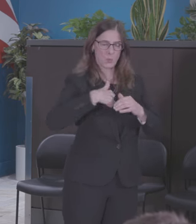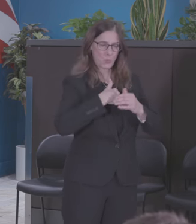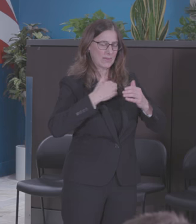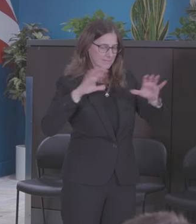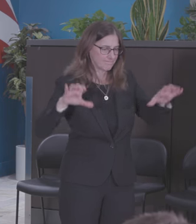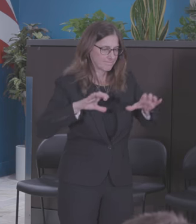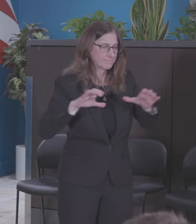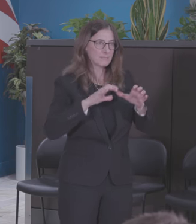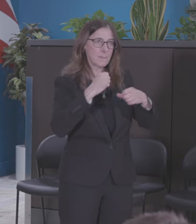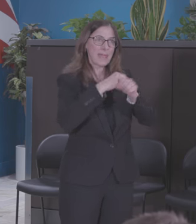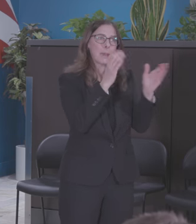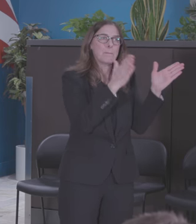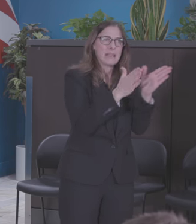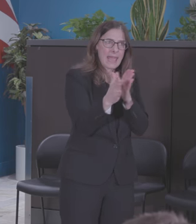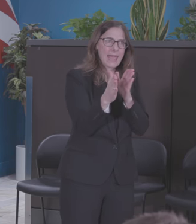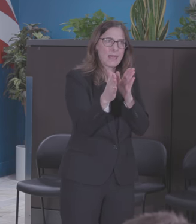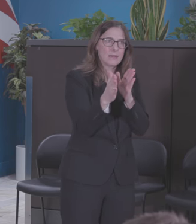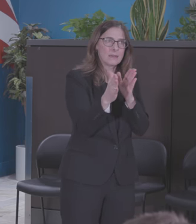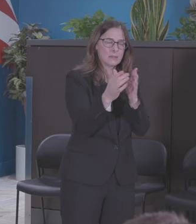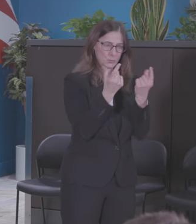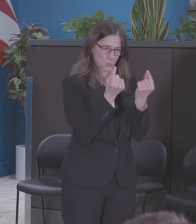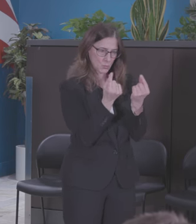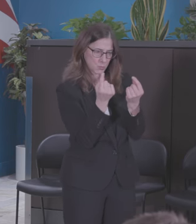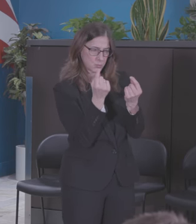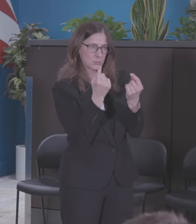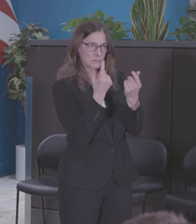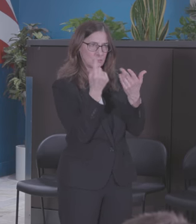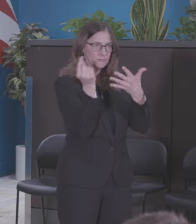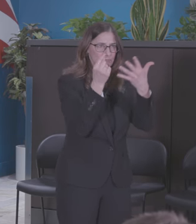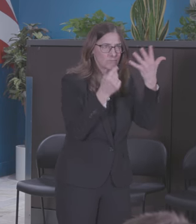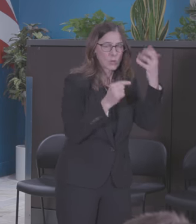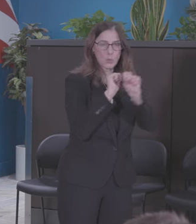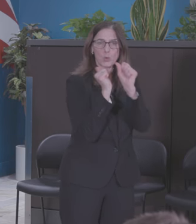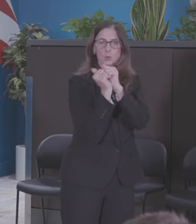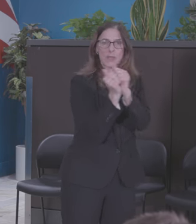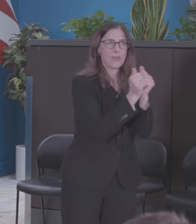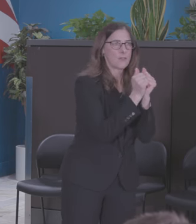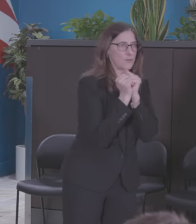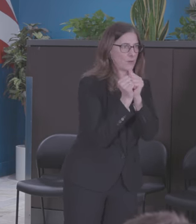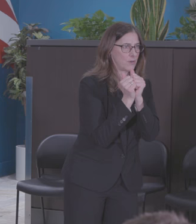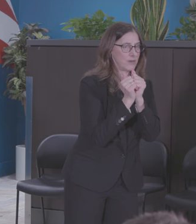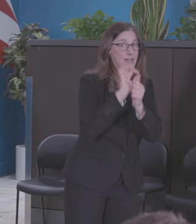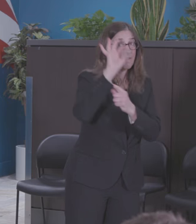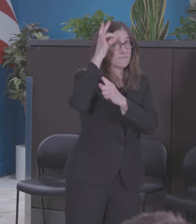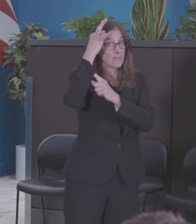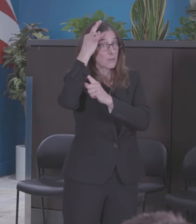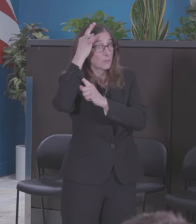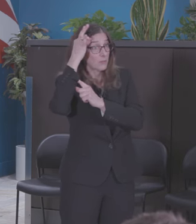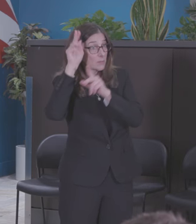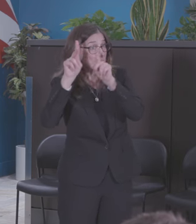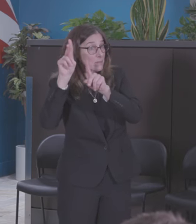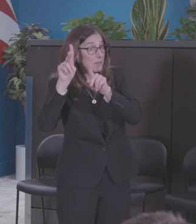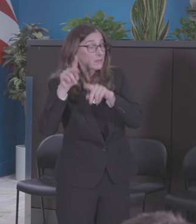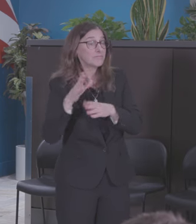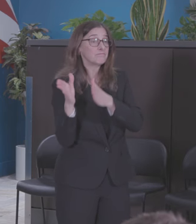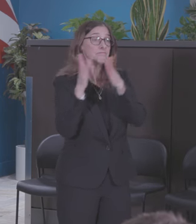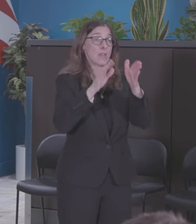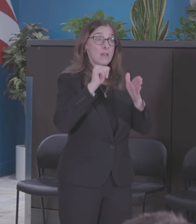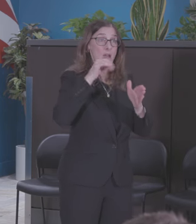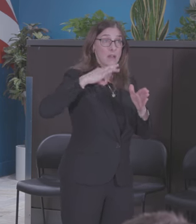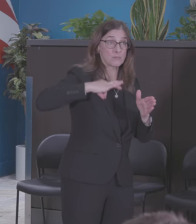homelessness as soon as possible and sought to do so in a collaborative fashion with federal players, our nonprofit